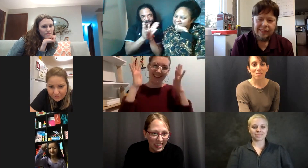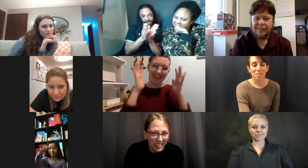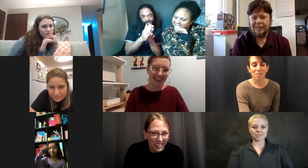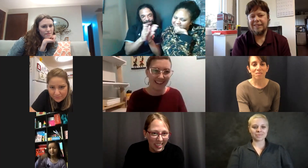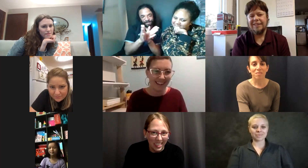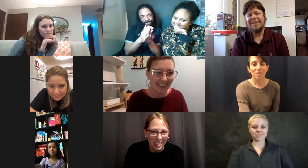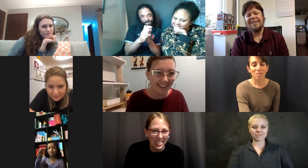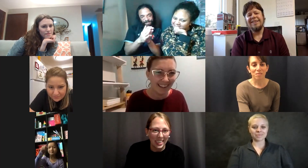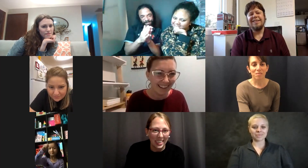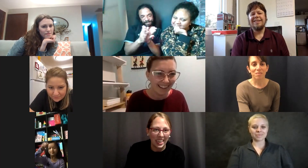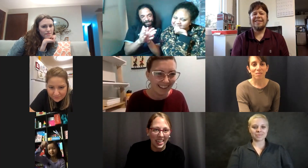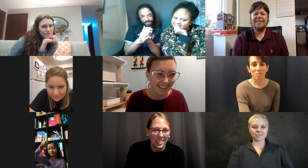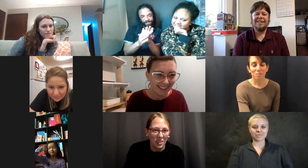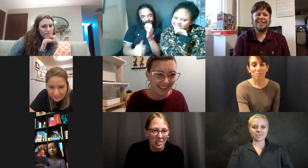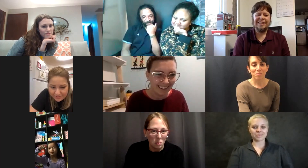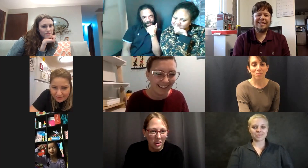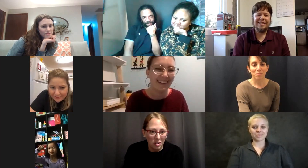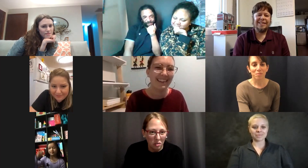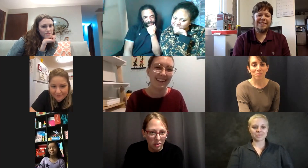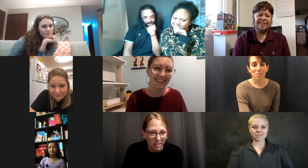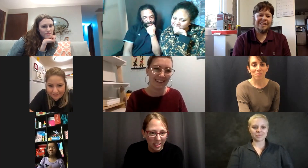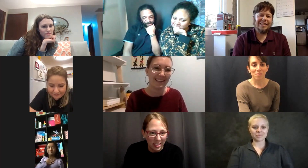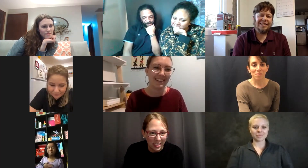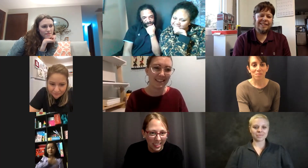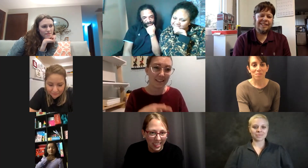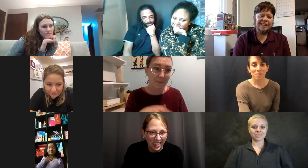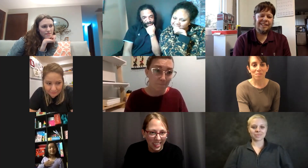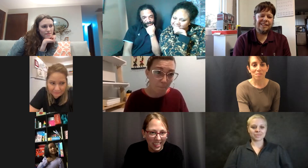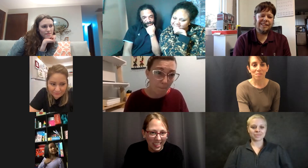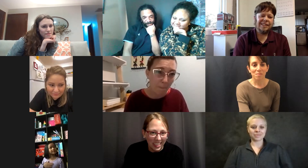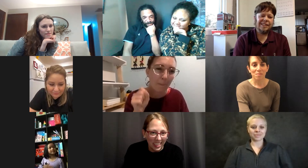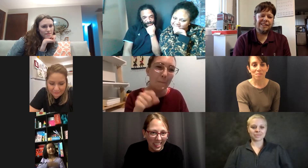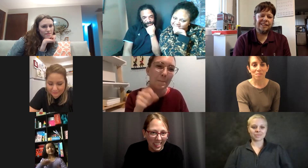kindergarten? She's saying yes. Oh, that's wonderful.